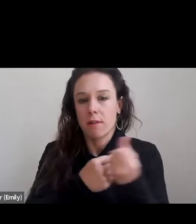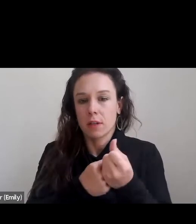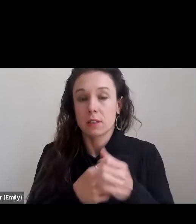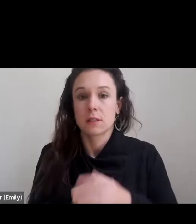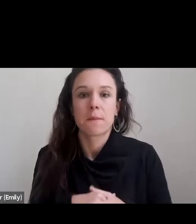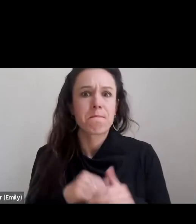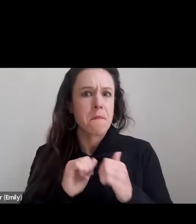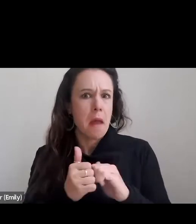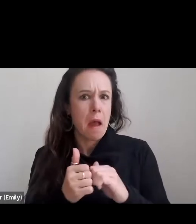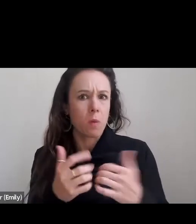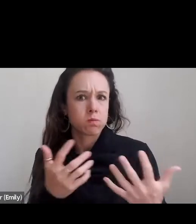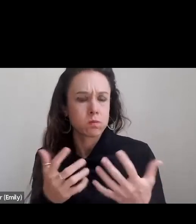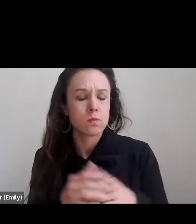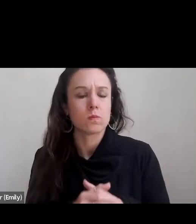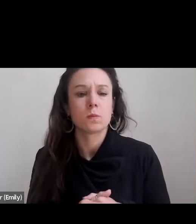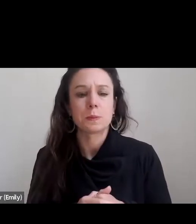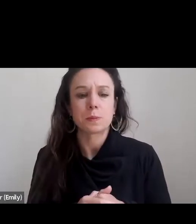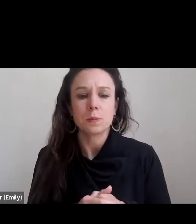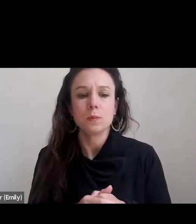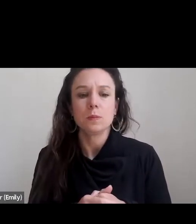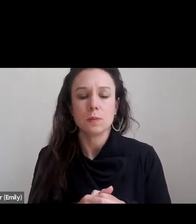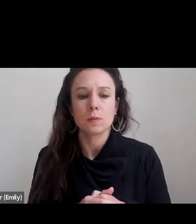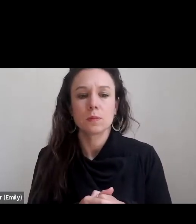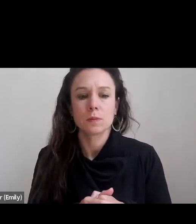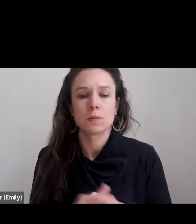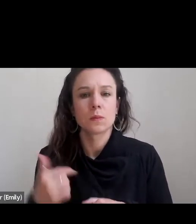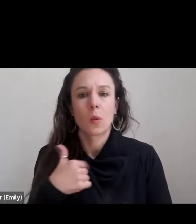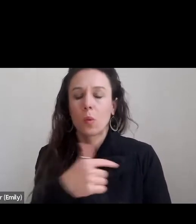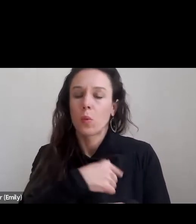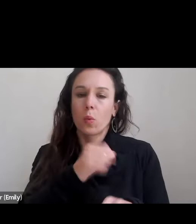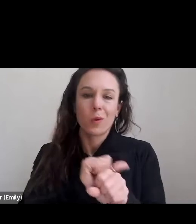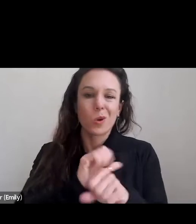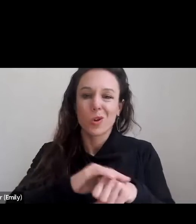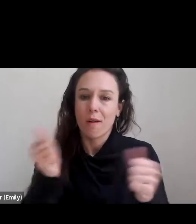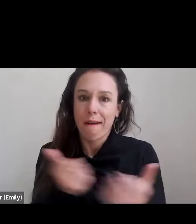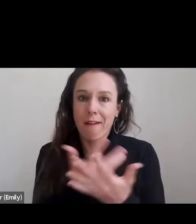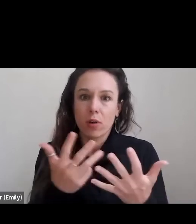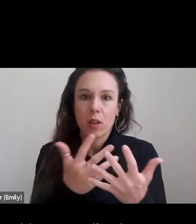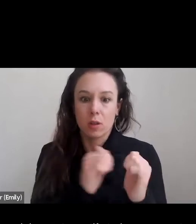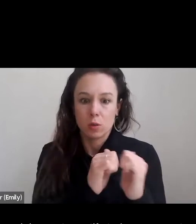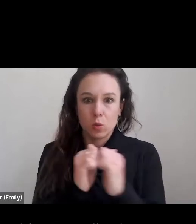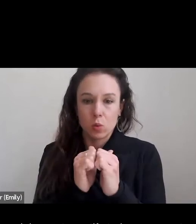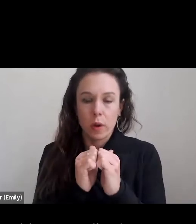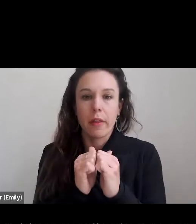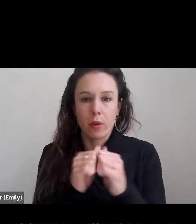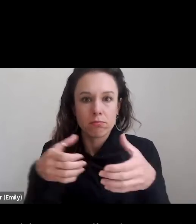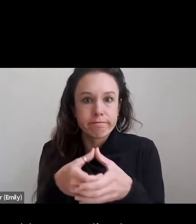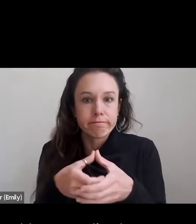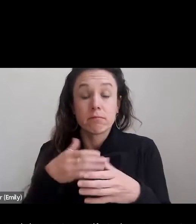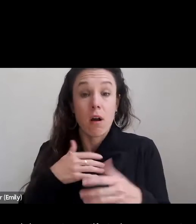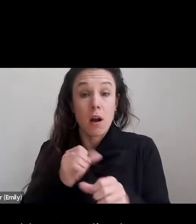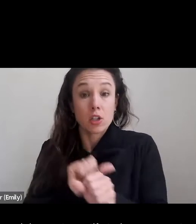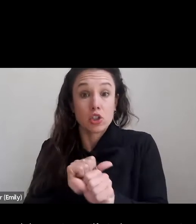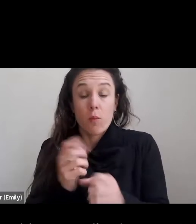we did that is, we worked on all of the materials together, and then my job was to